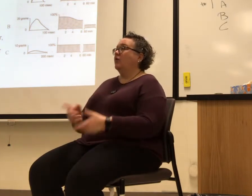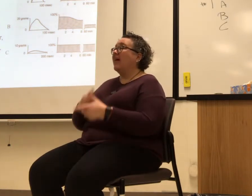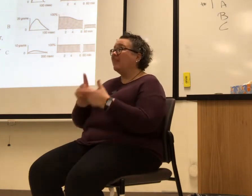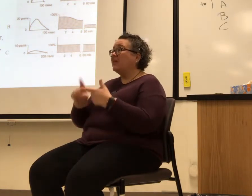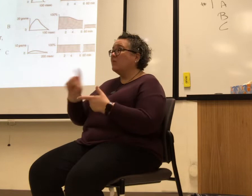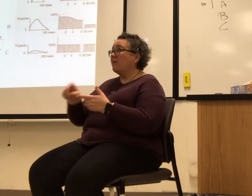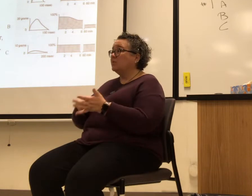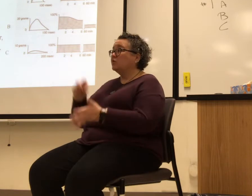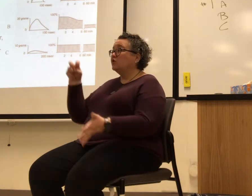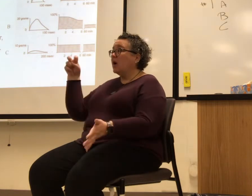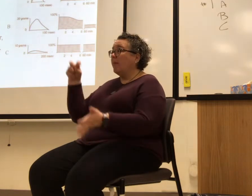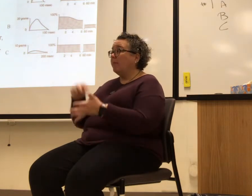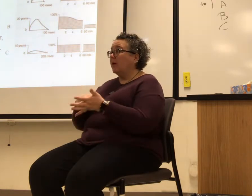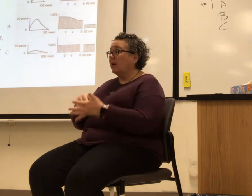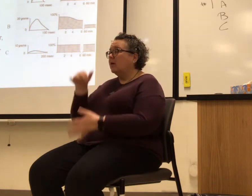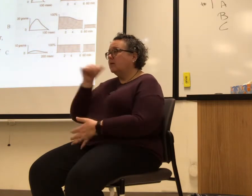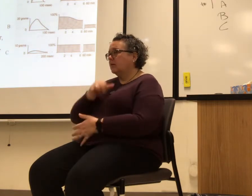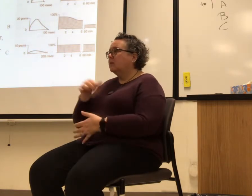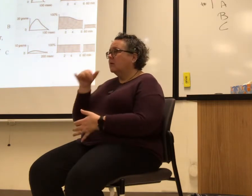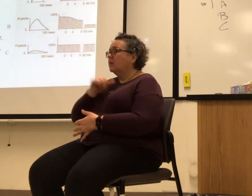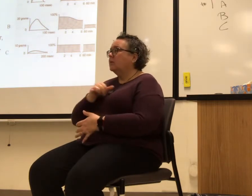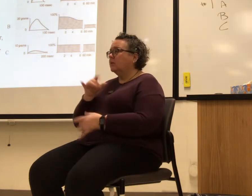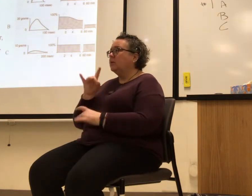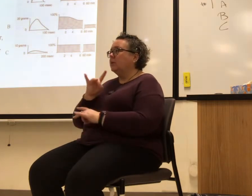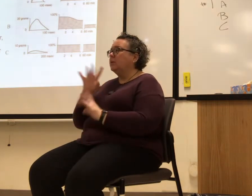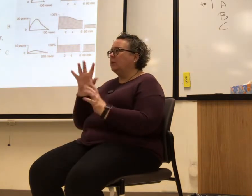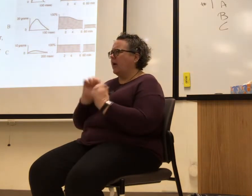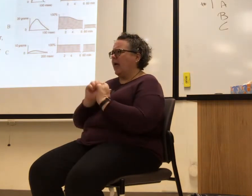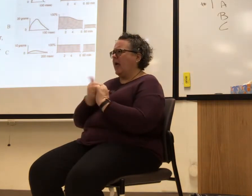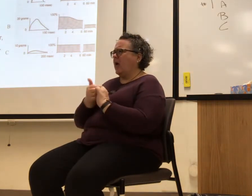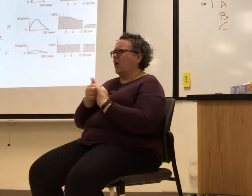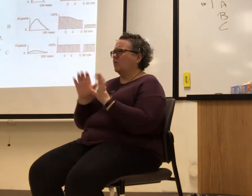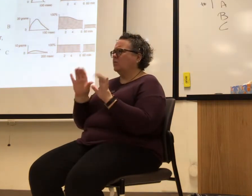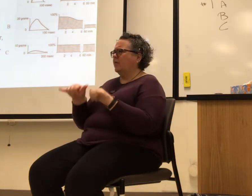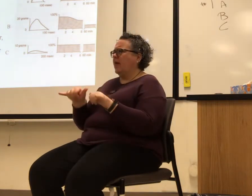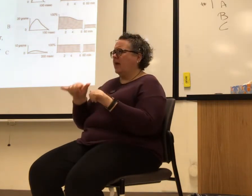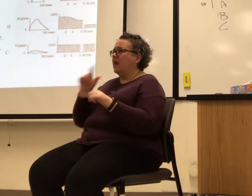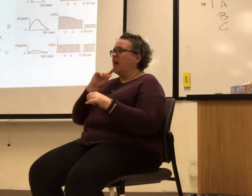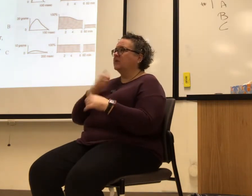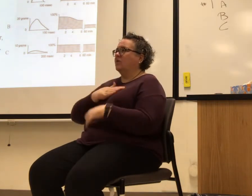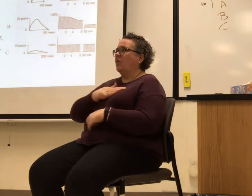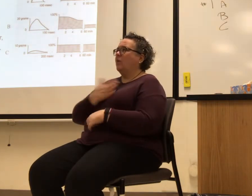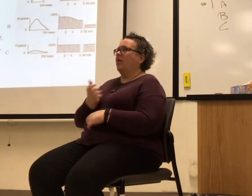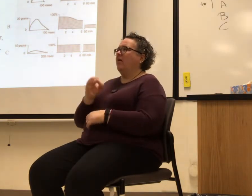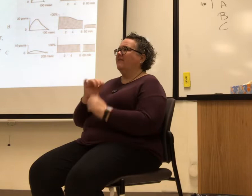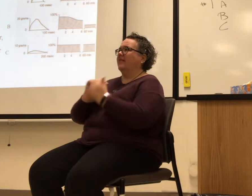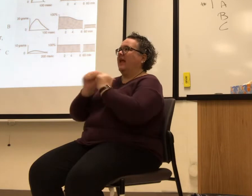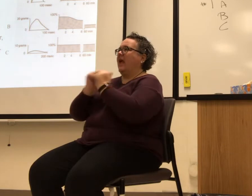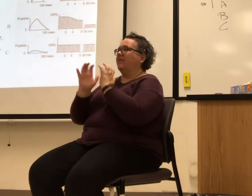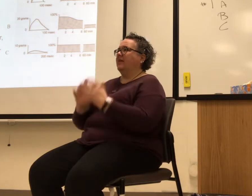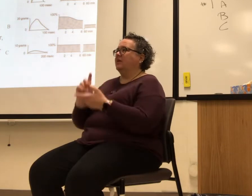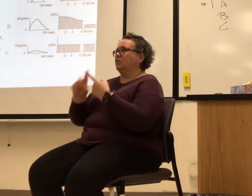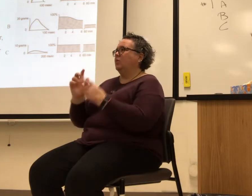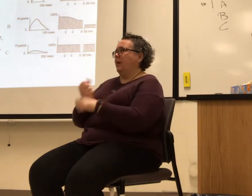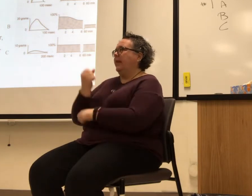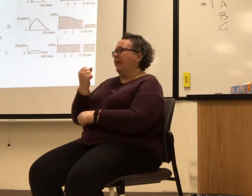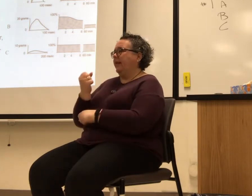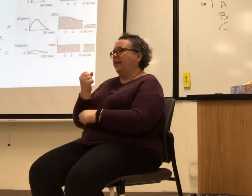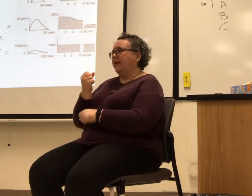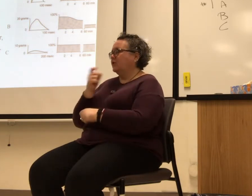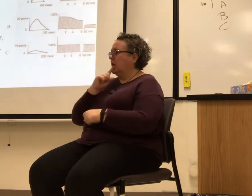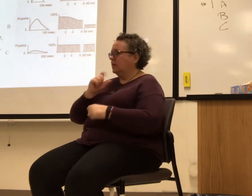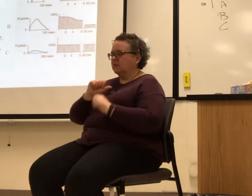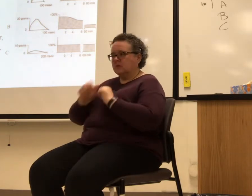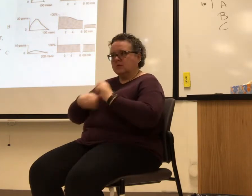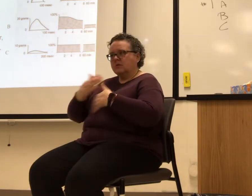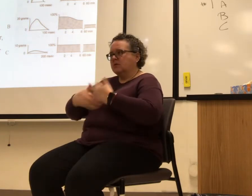jump. And it's like, it's very grueling. So how do they do it? It's just the will of the athlete to win. And you know, I